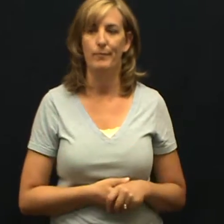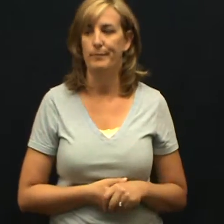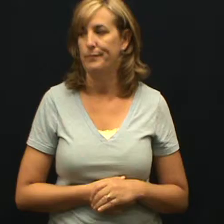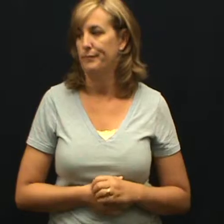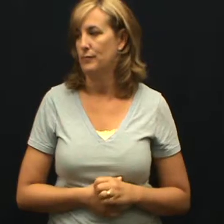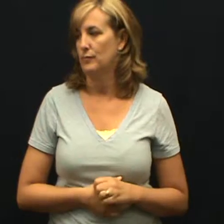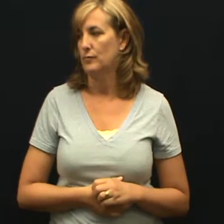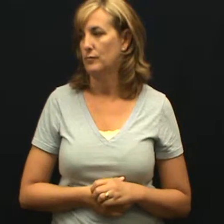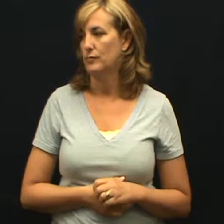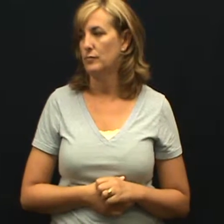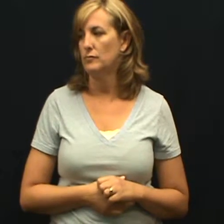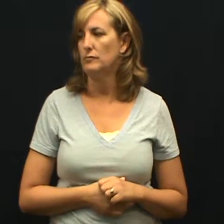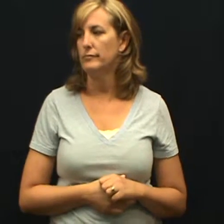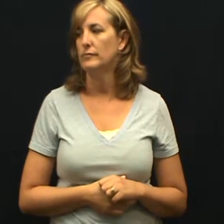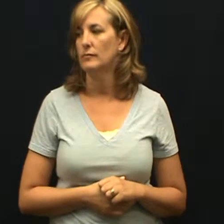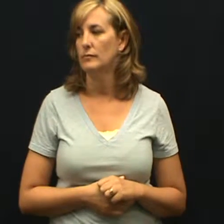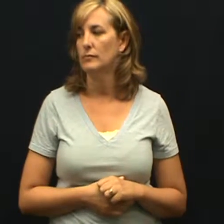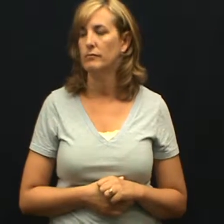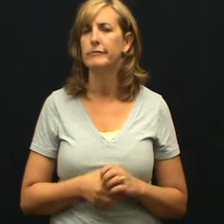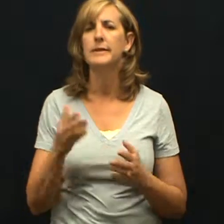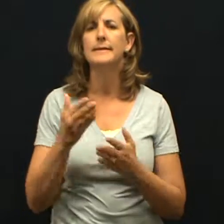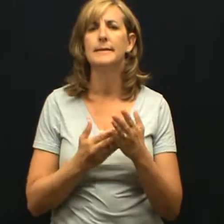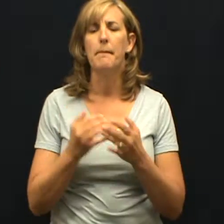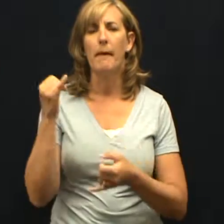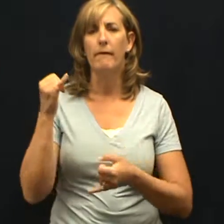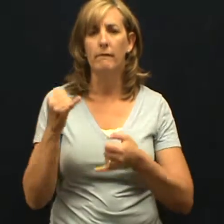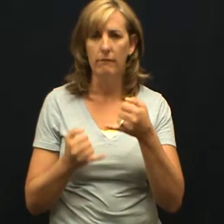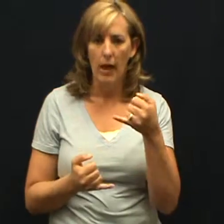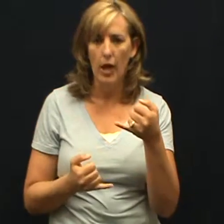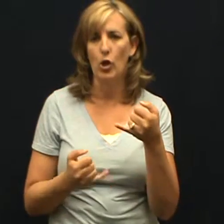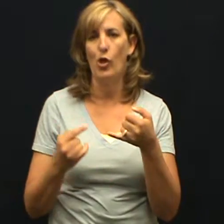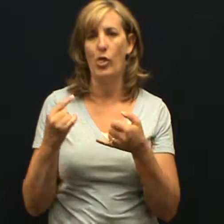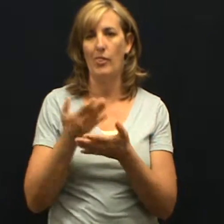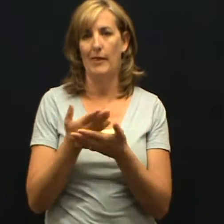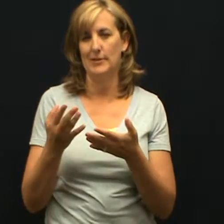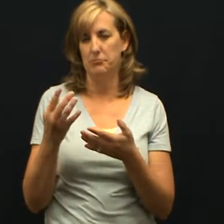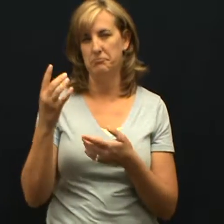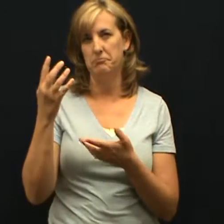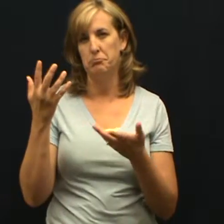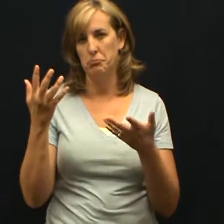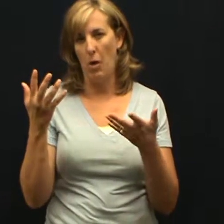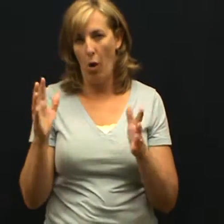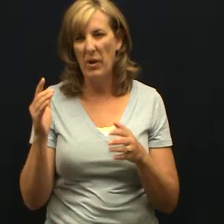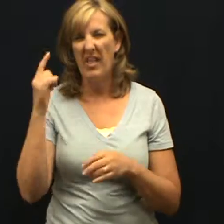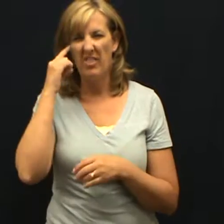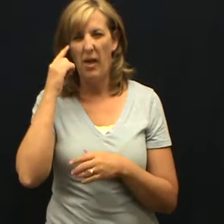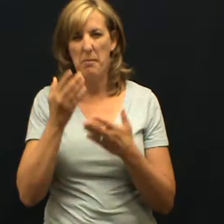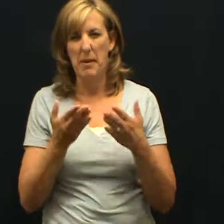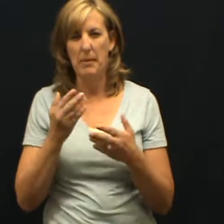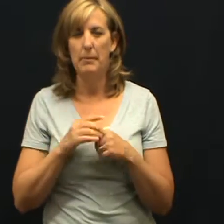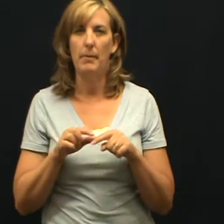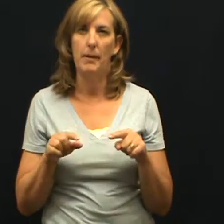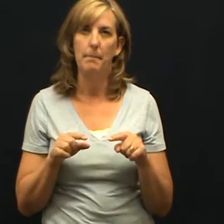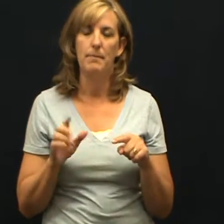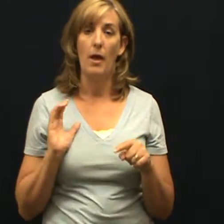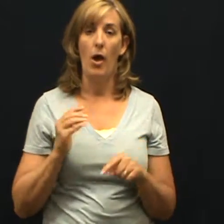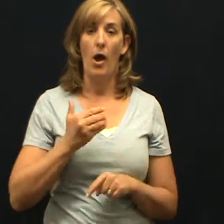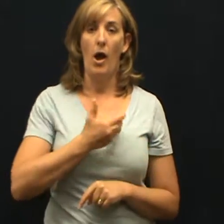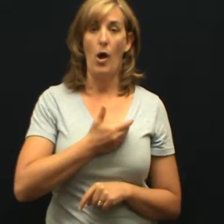So a couple of final considerations here, and you've probably already thought of this, but of course, our estimates always differ from